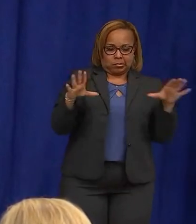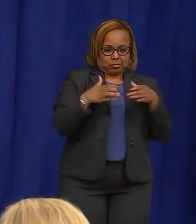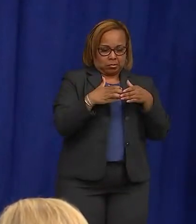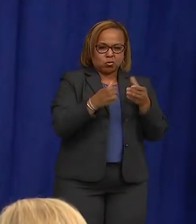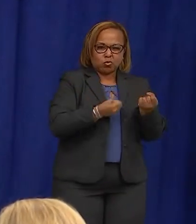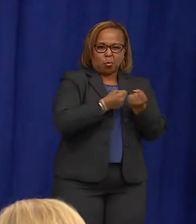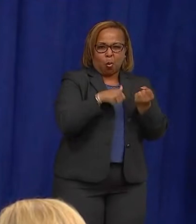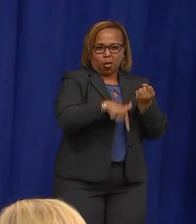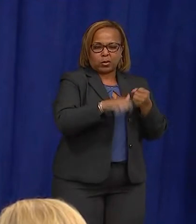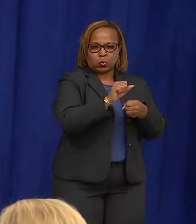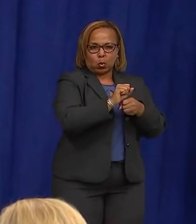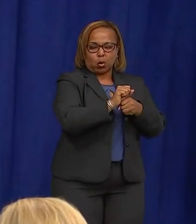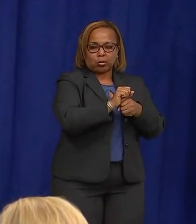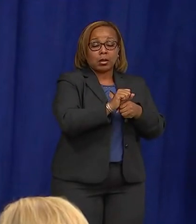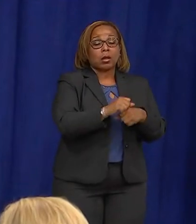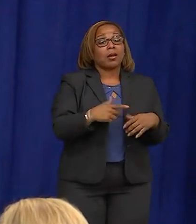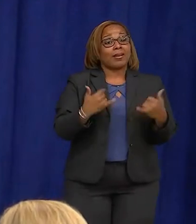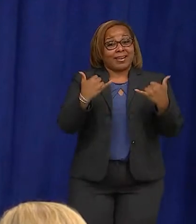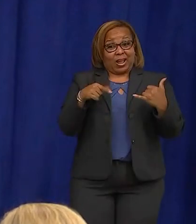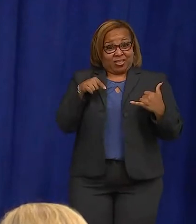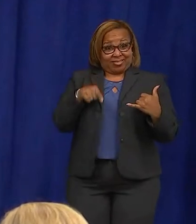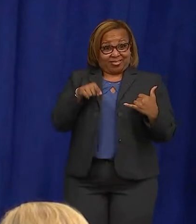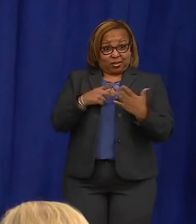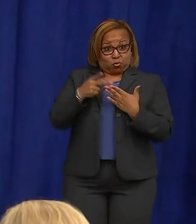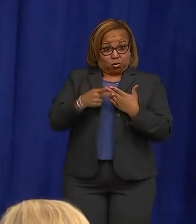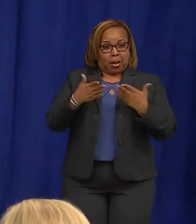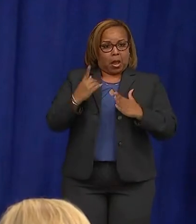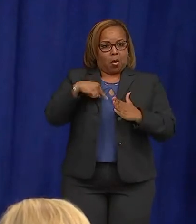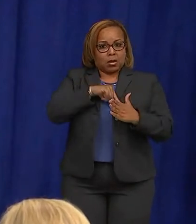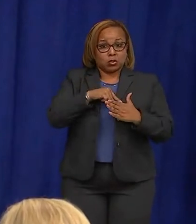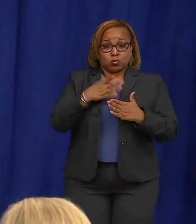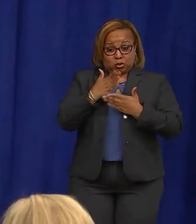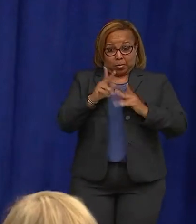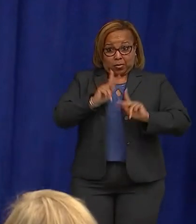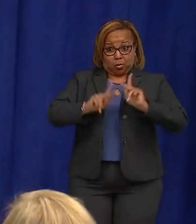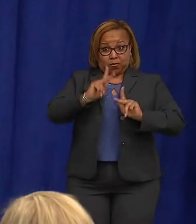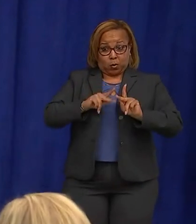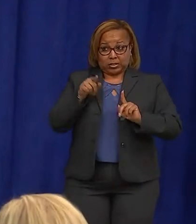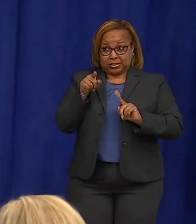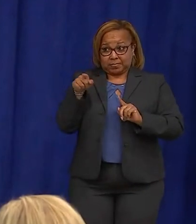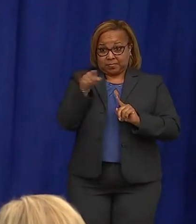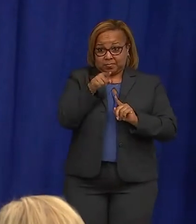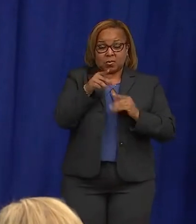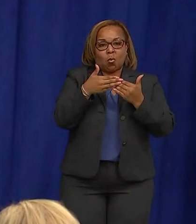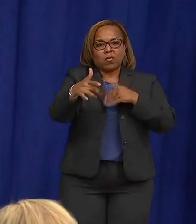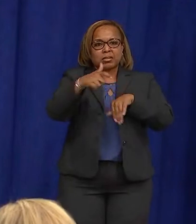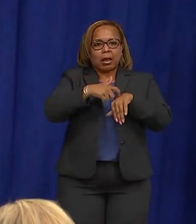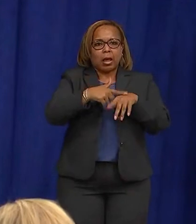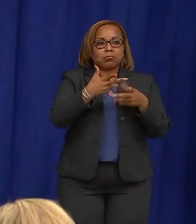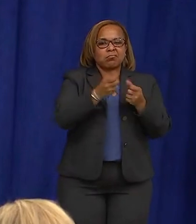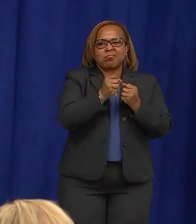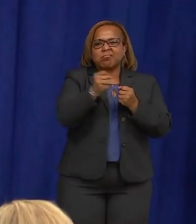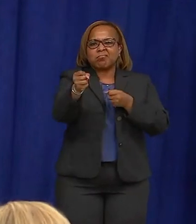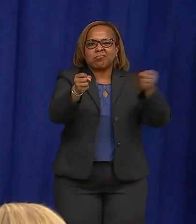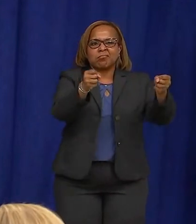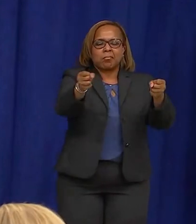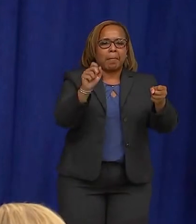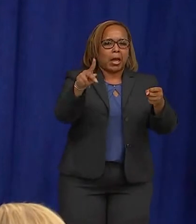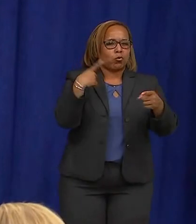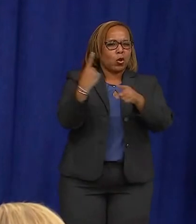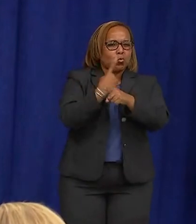COVID work. What this is going to allow us to do is pull some of those folks over time back into their regular